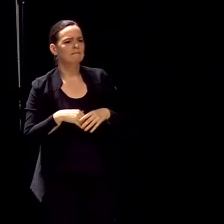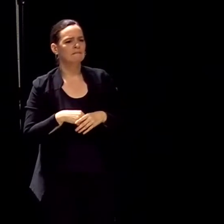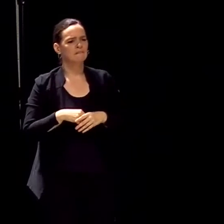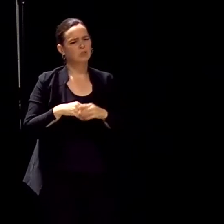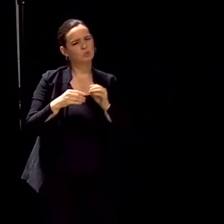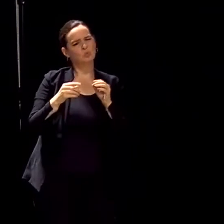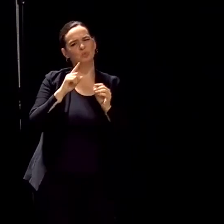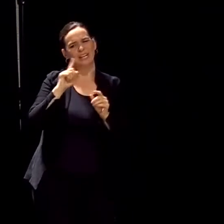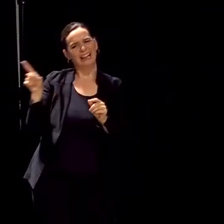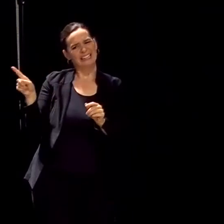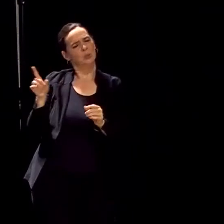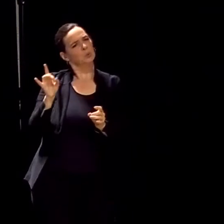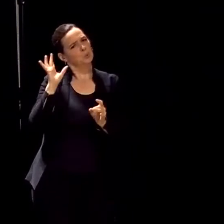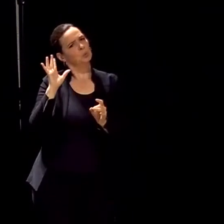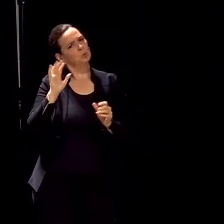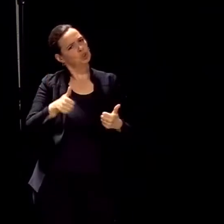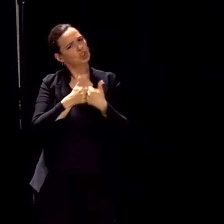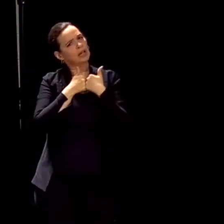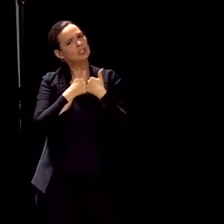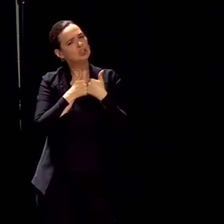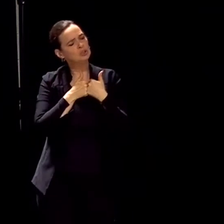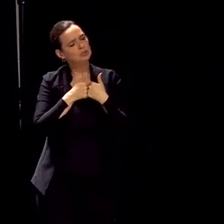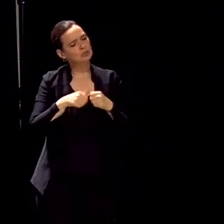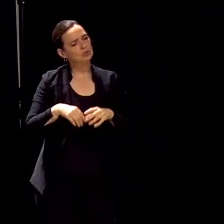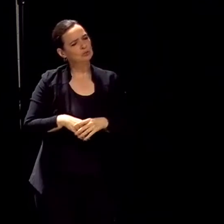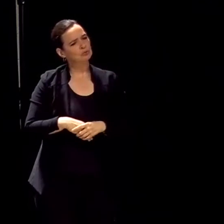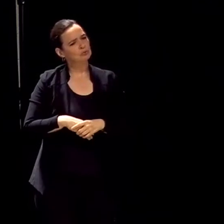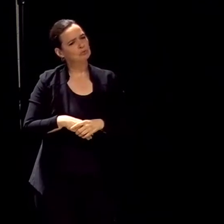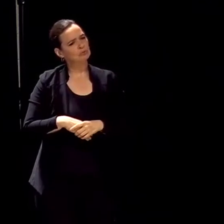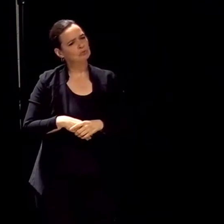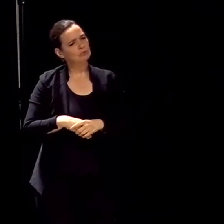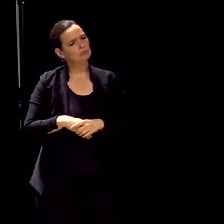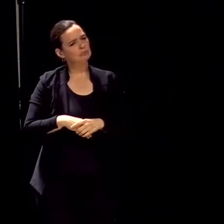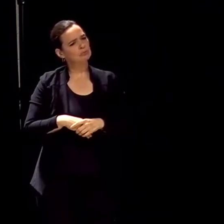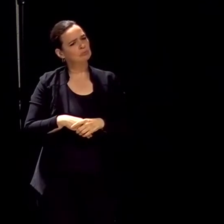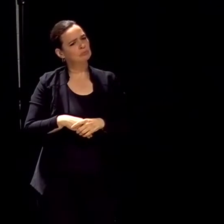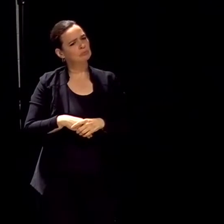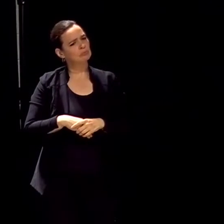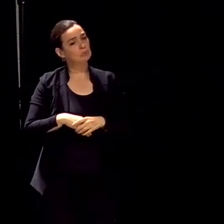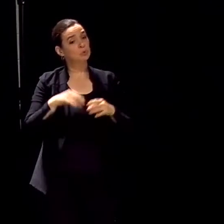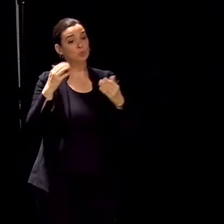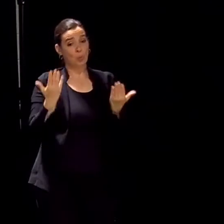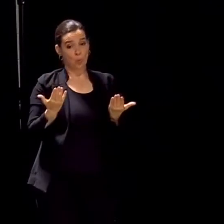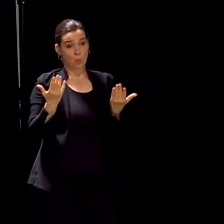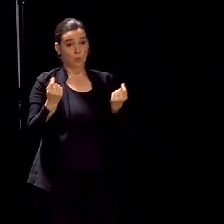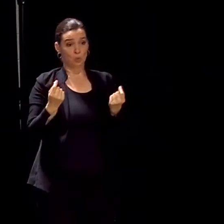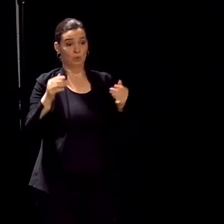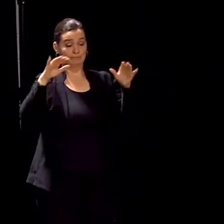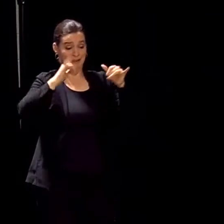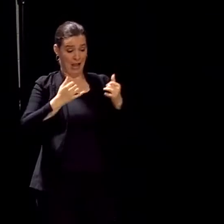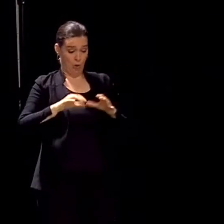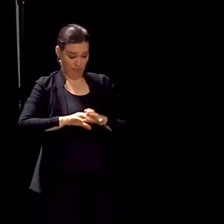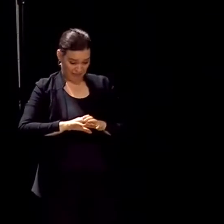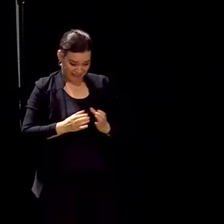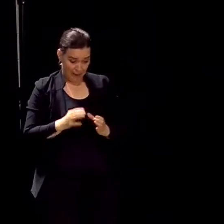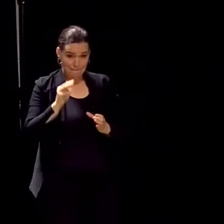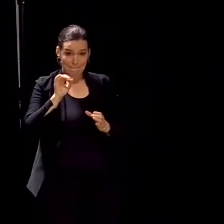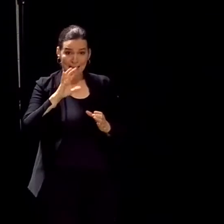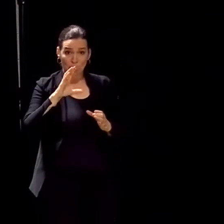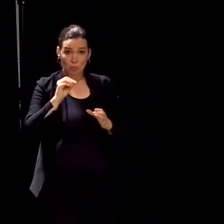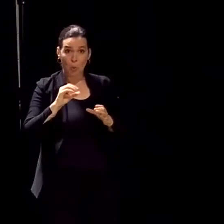your macro level rules will probably impact it more, and so that's